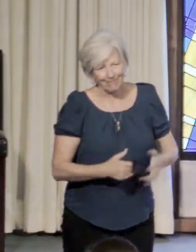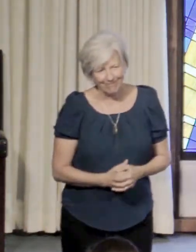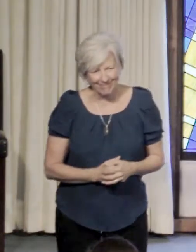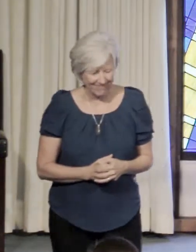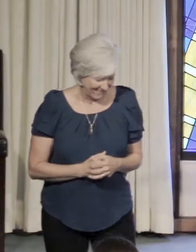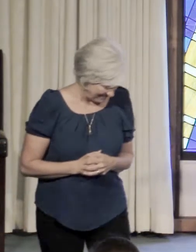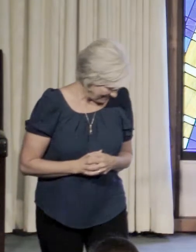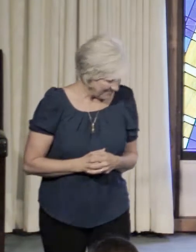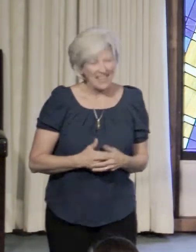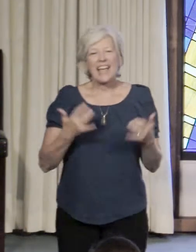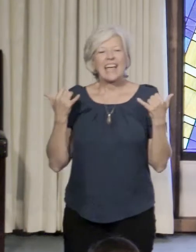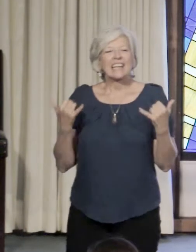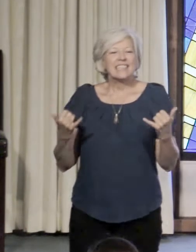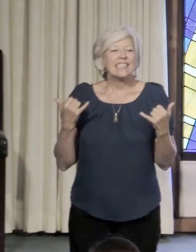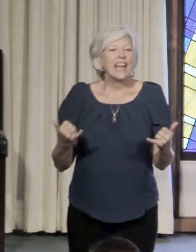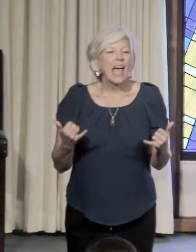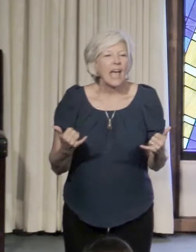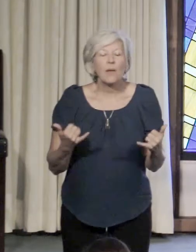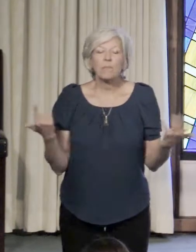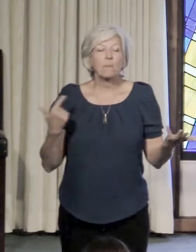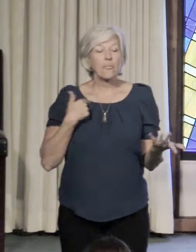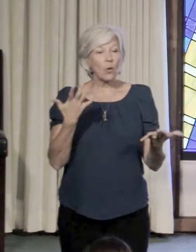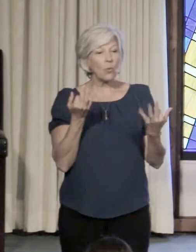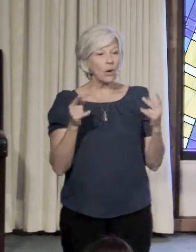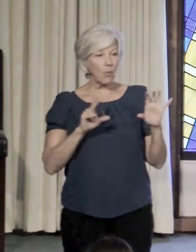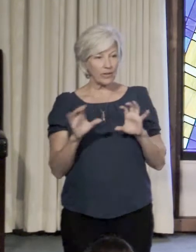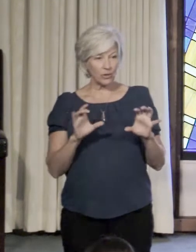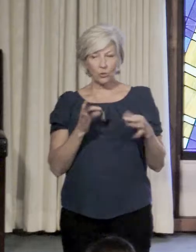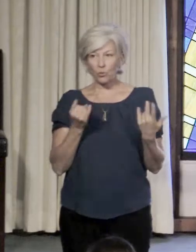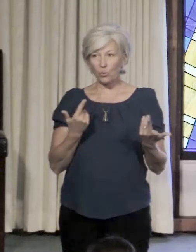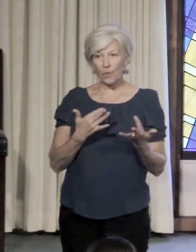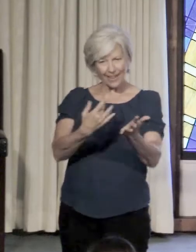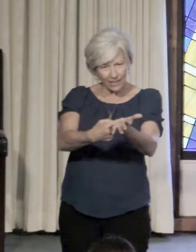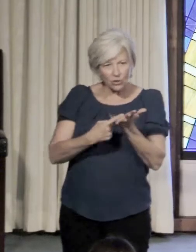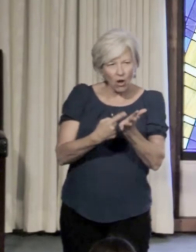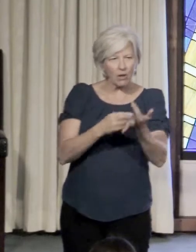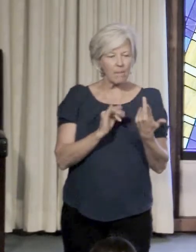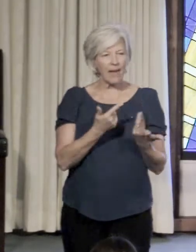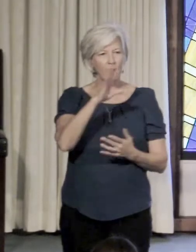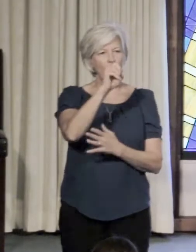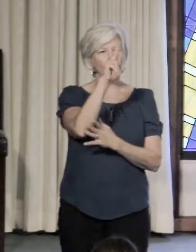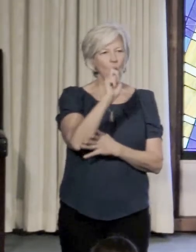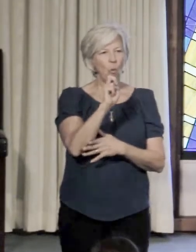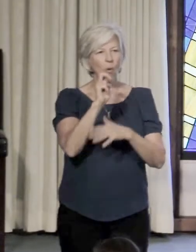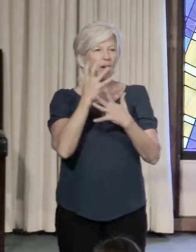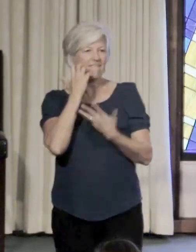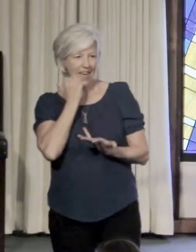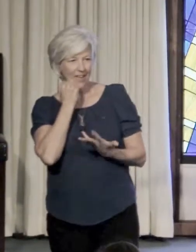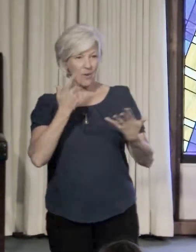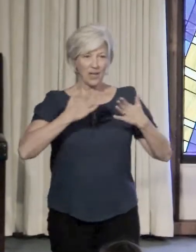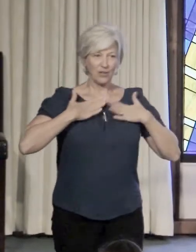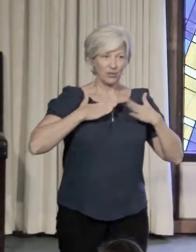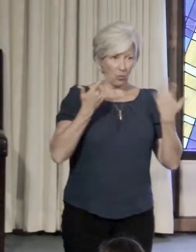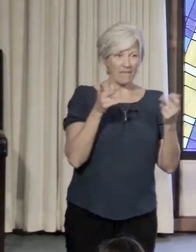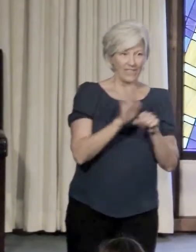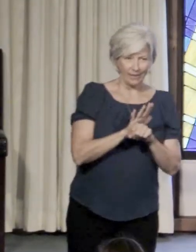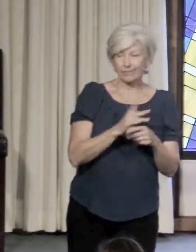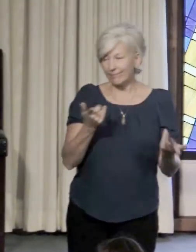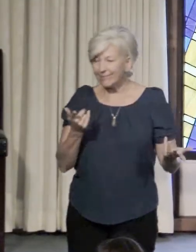So today, what I want to do is talk about our core value, joy-filled. In case you can't tell, we're having some fun